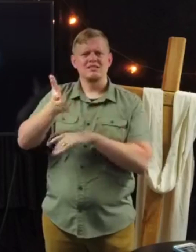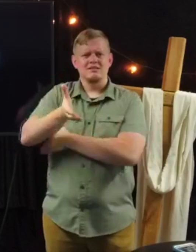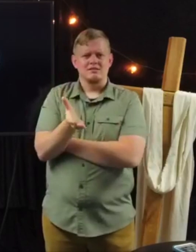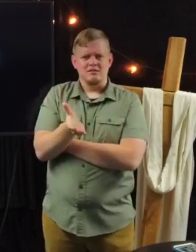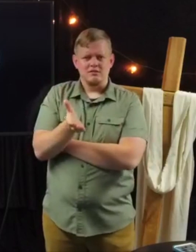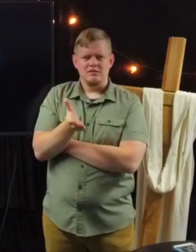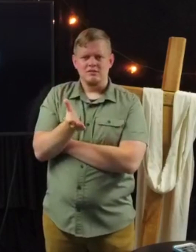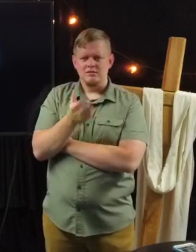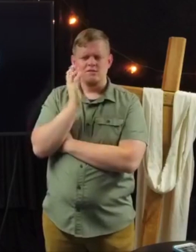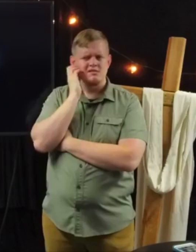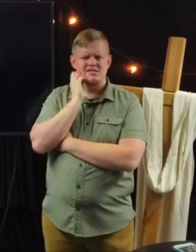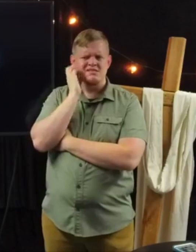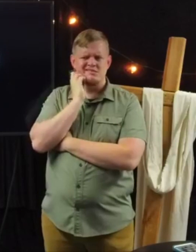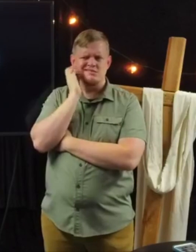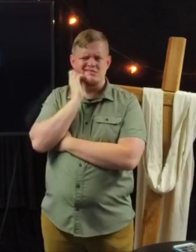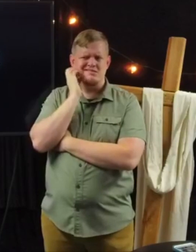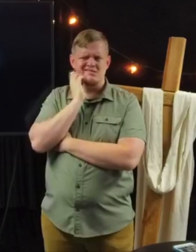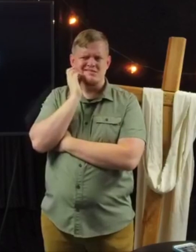this Jesus man?